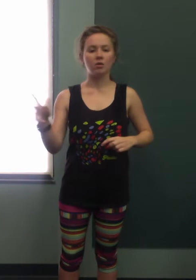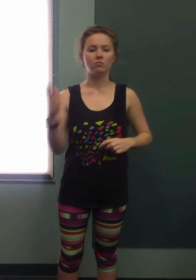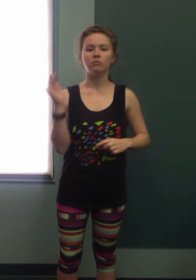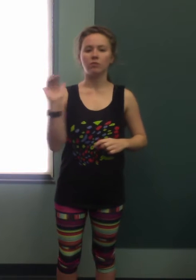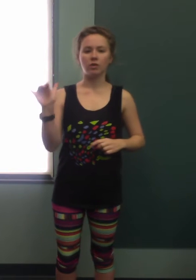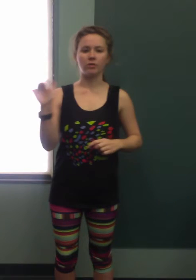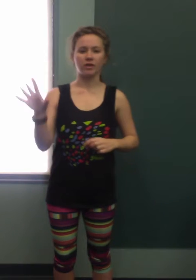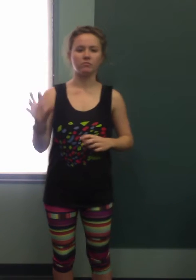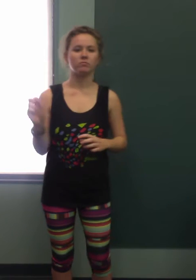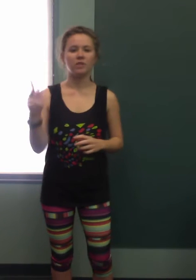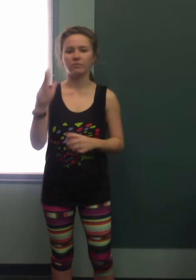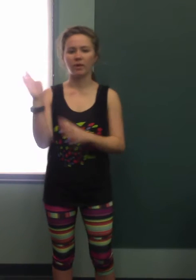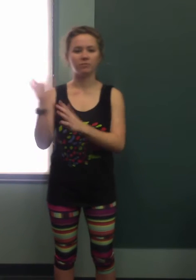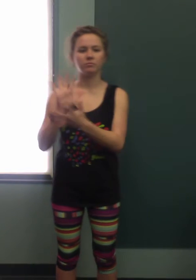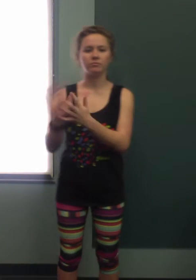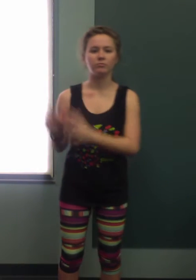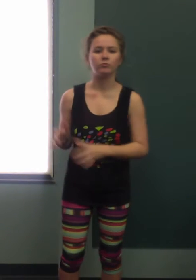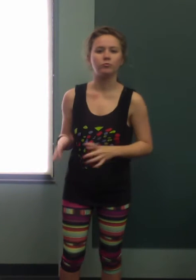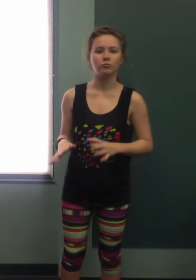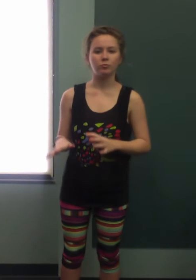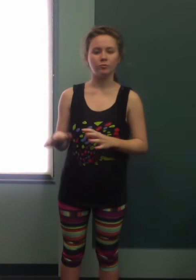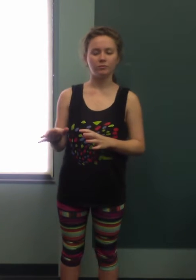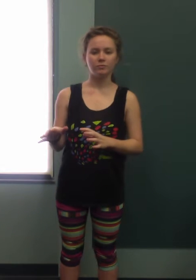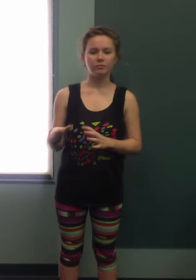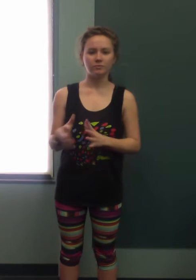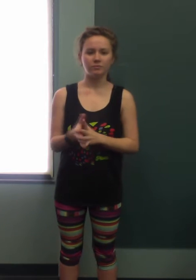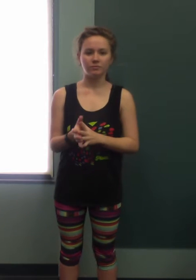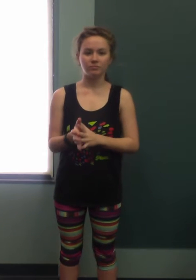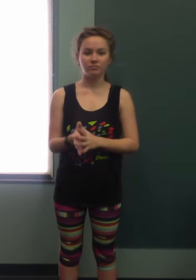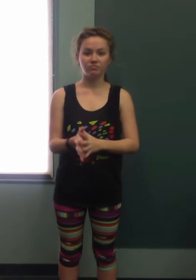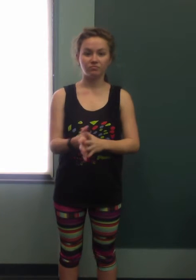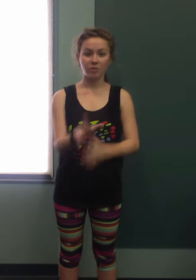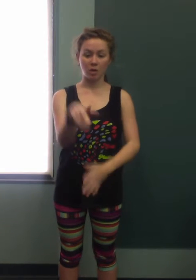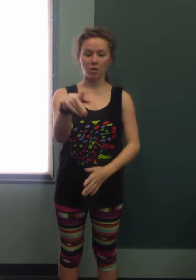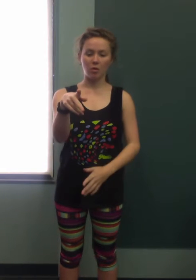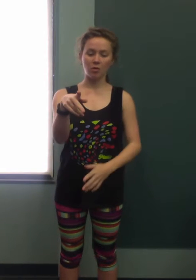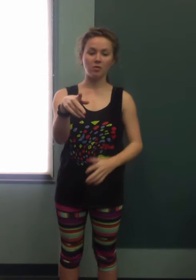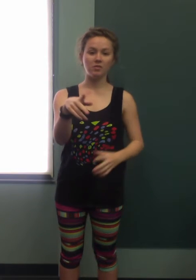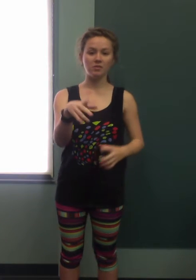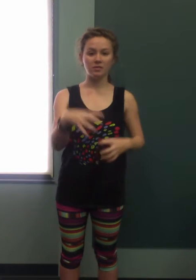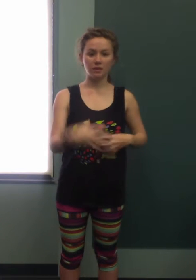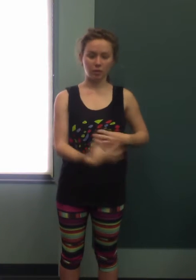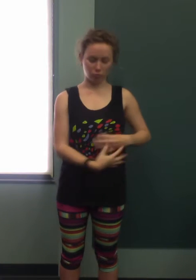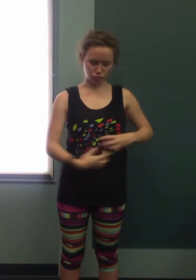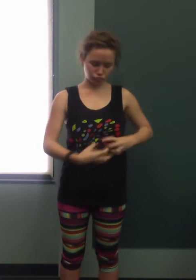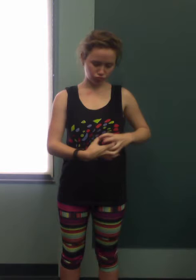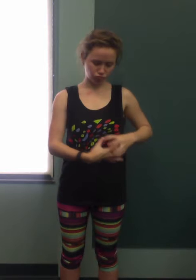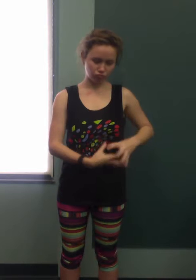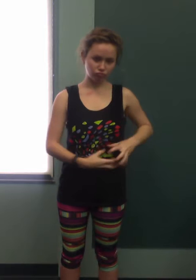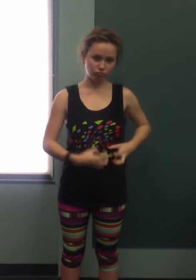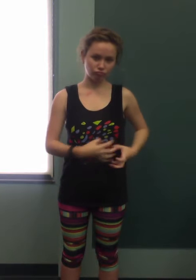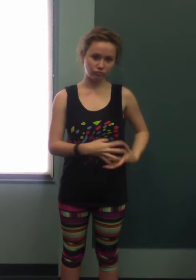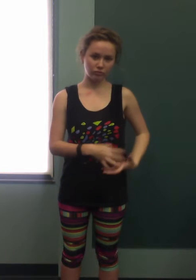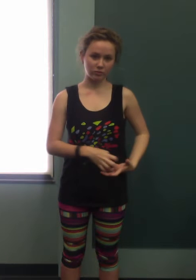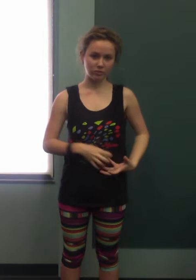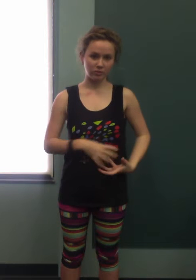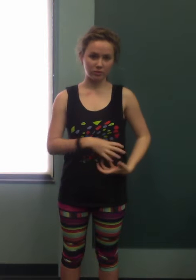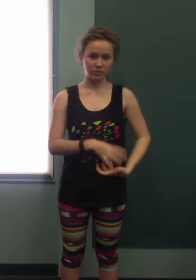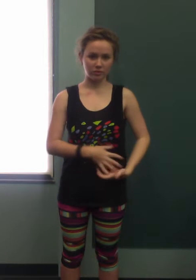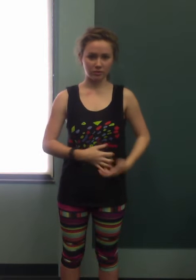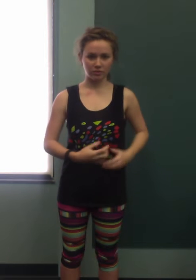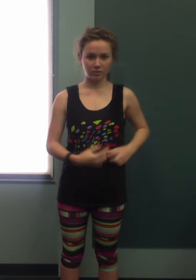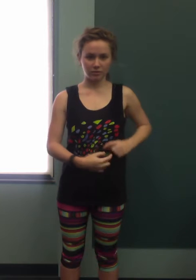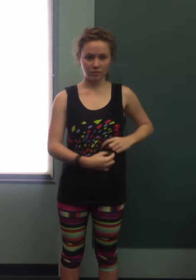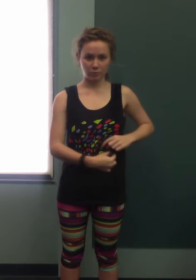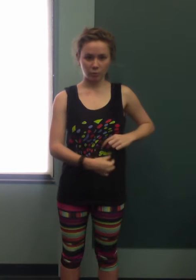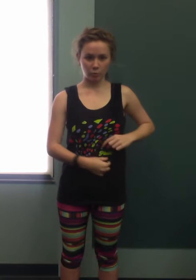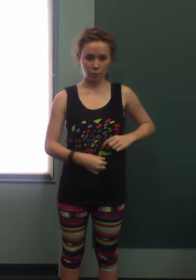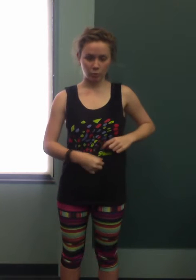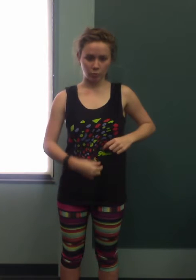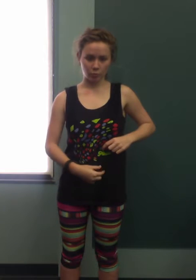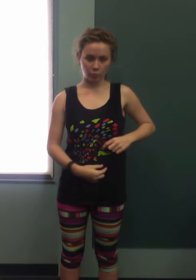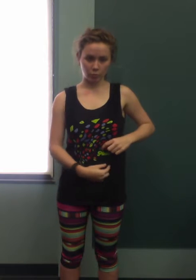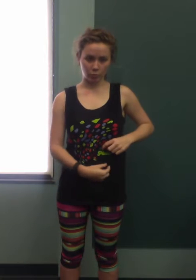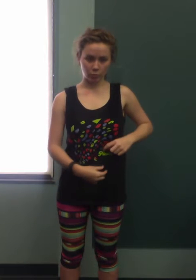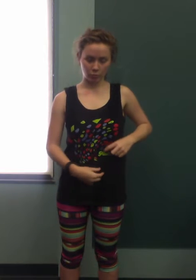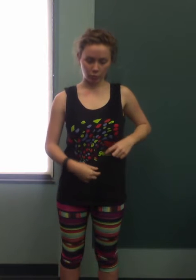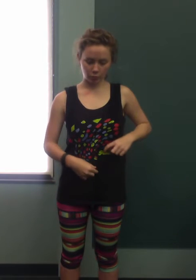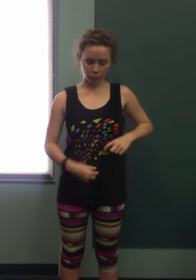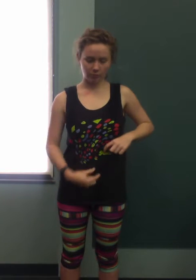so we can break down those proteins into the building blocks. We also have nucleases that are going to be produced in the pancreas as well. And so we